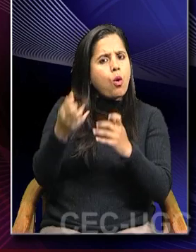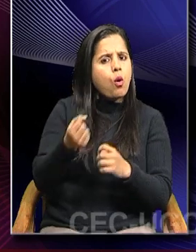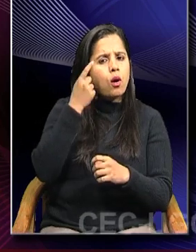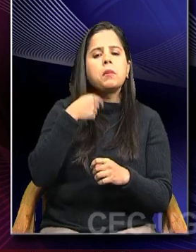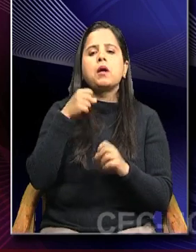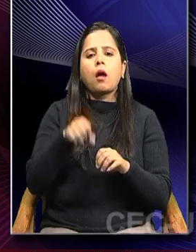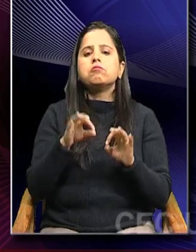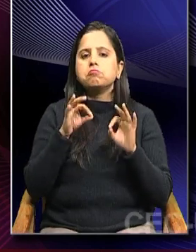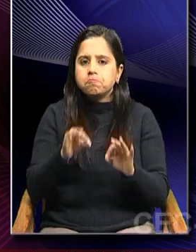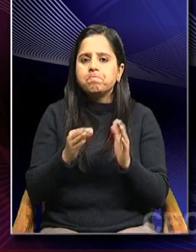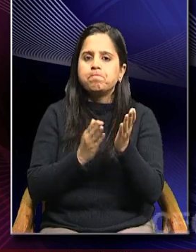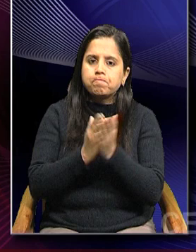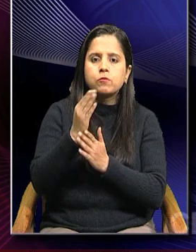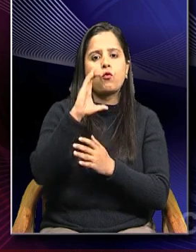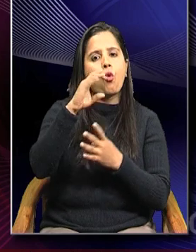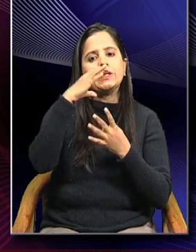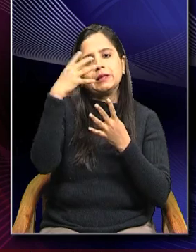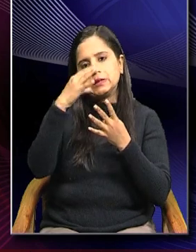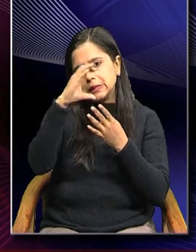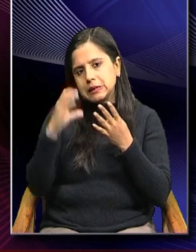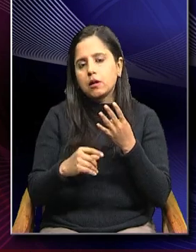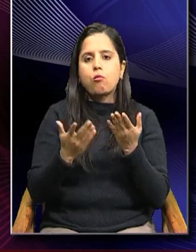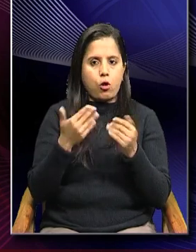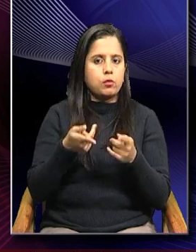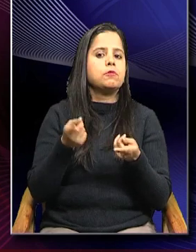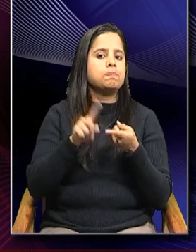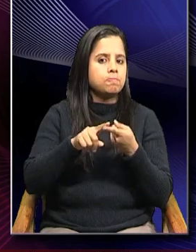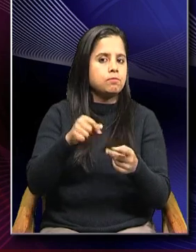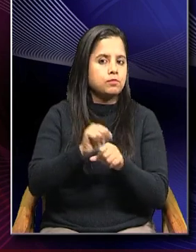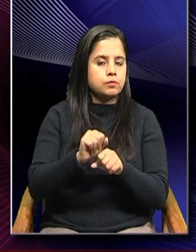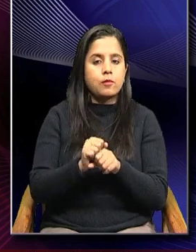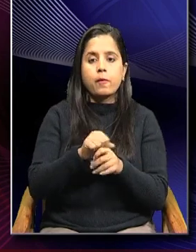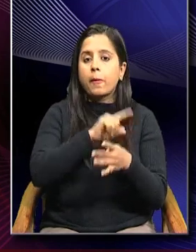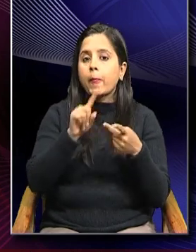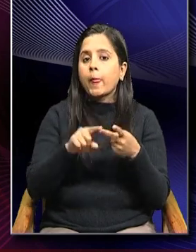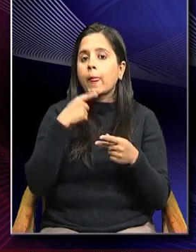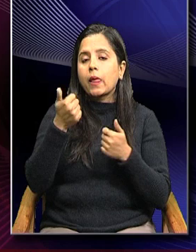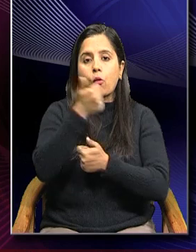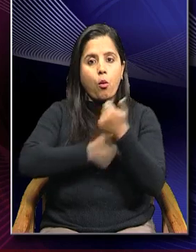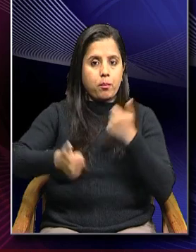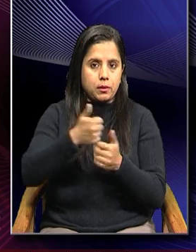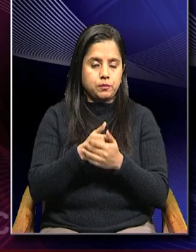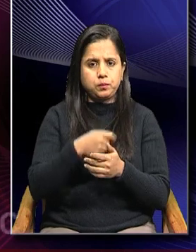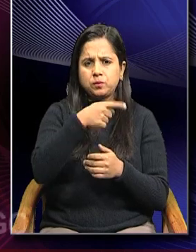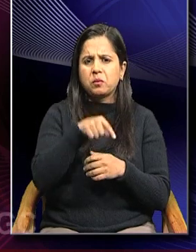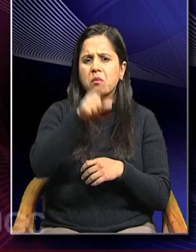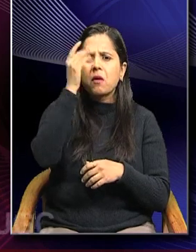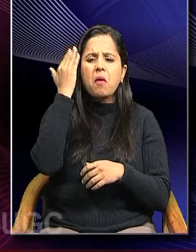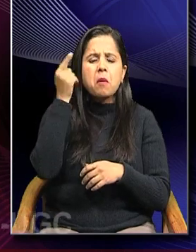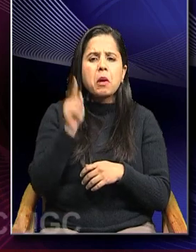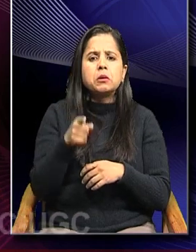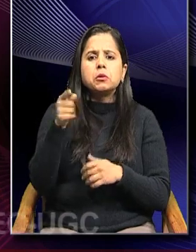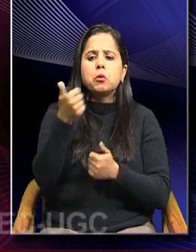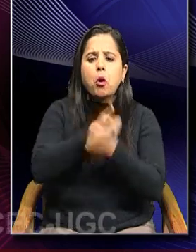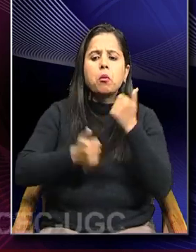proper implementation of 4 C's in our strategies. Next comes our competitors. Some people think that why to look at